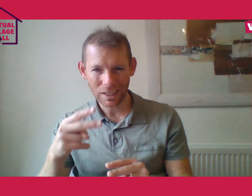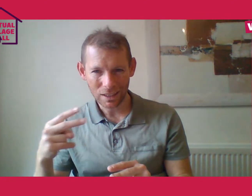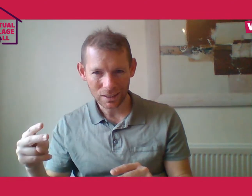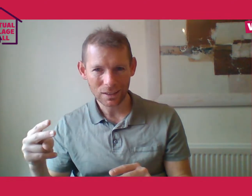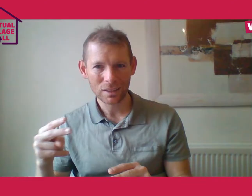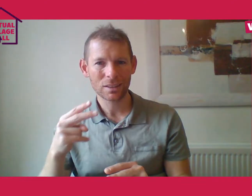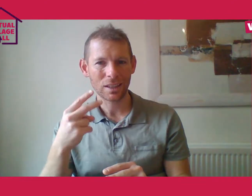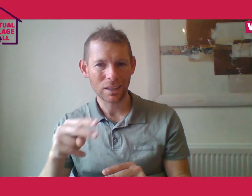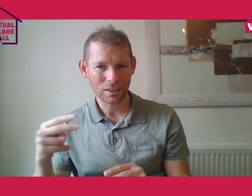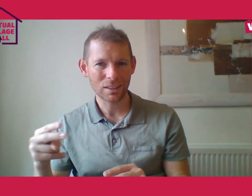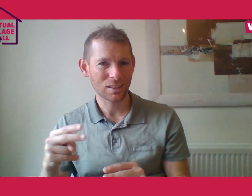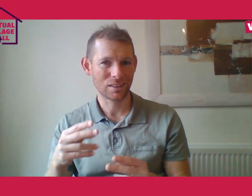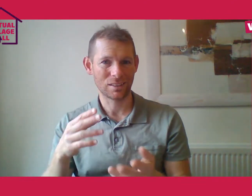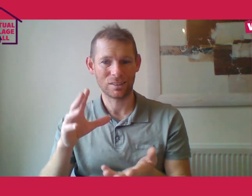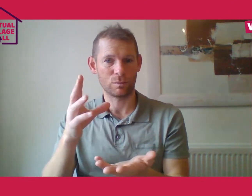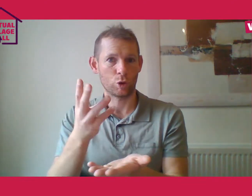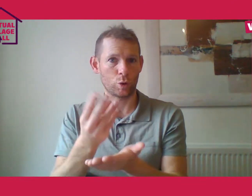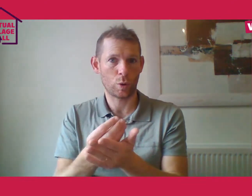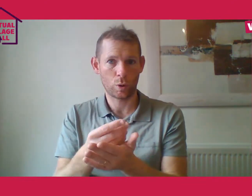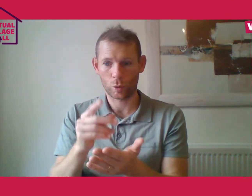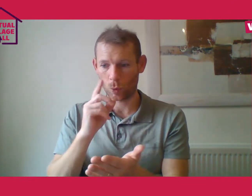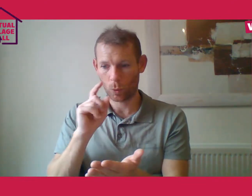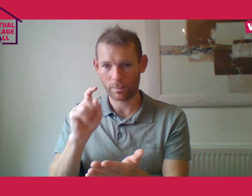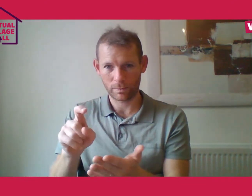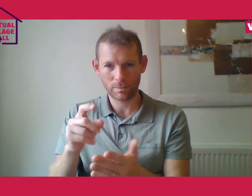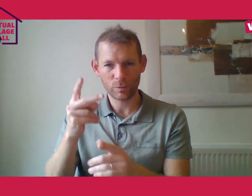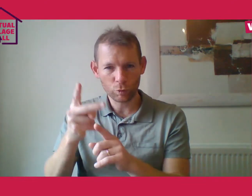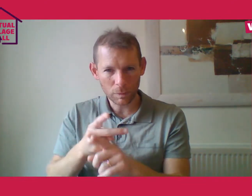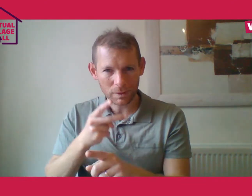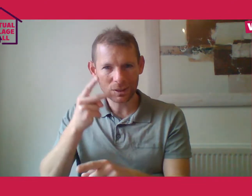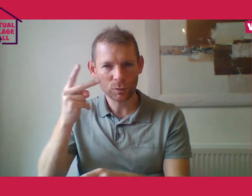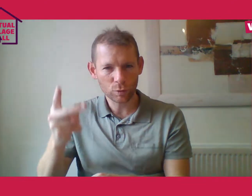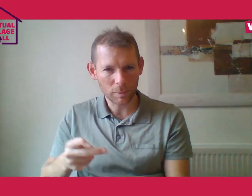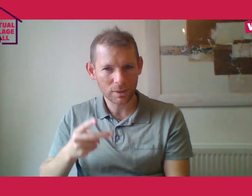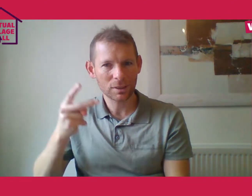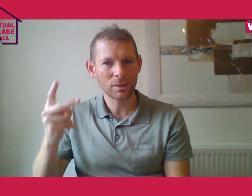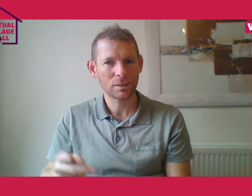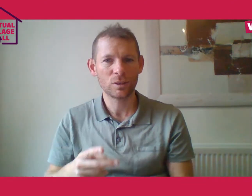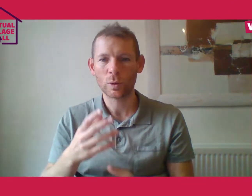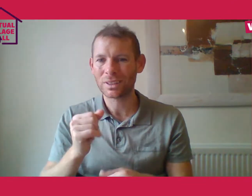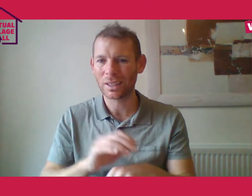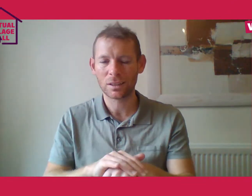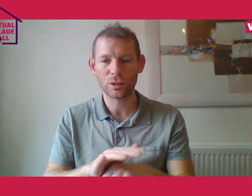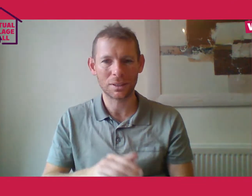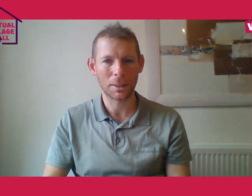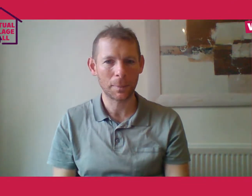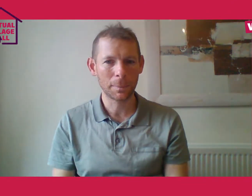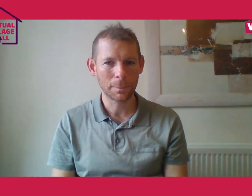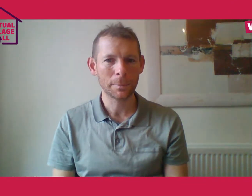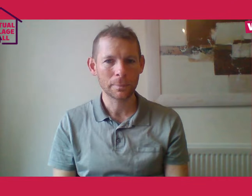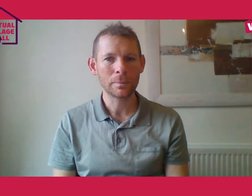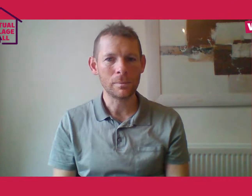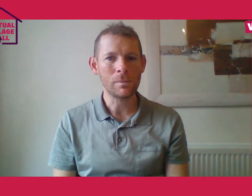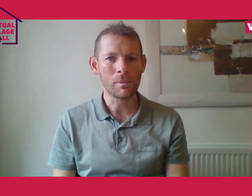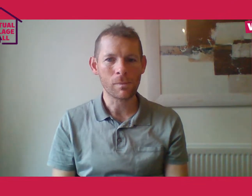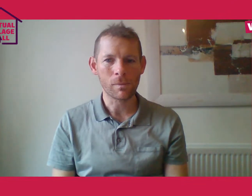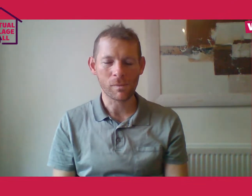You can watch again at a later stage if you're missing out on anything, because it's recorded anyway, so you can go back over it as many times as you